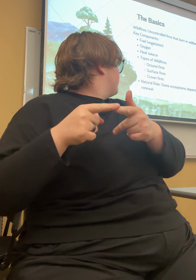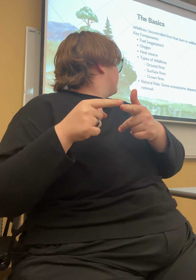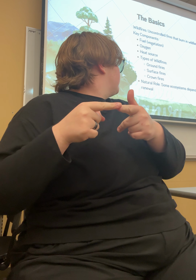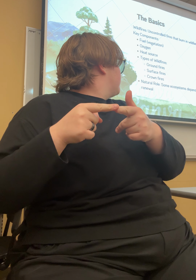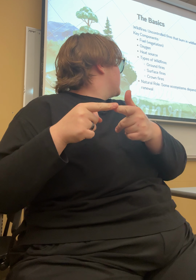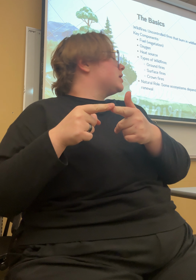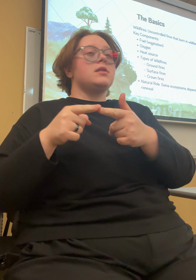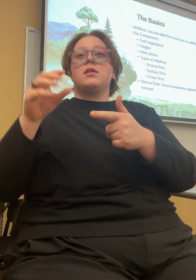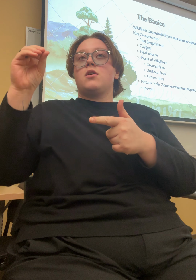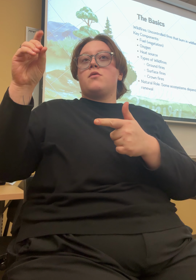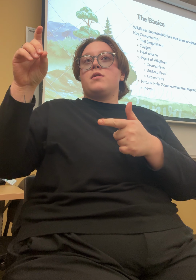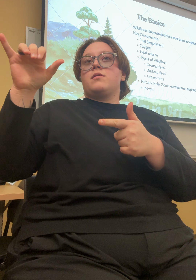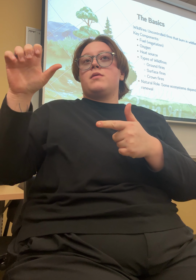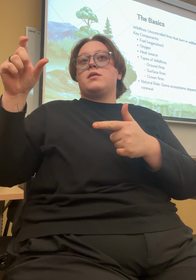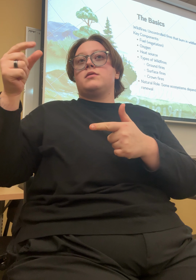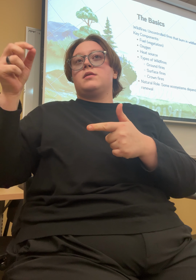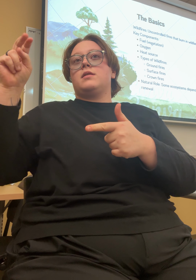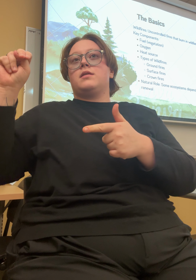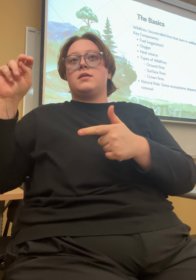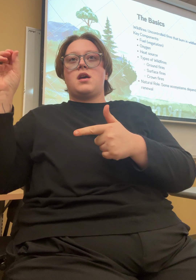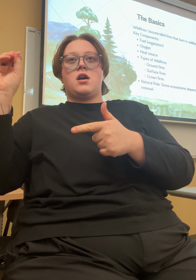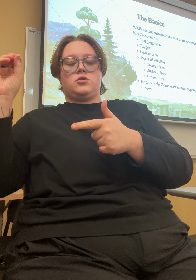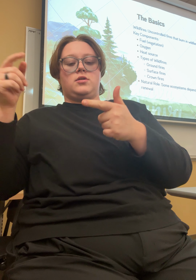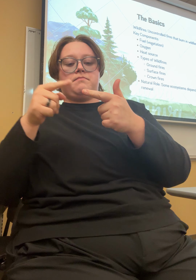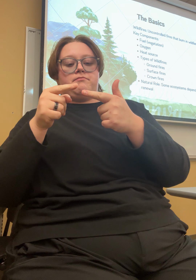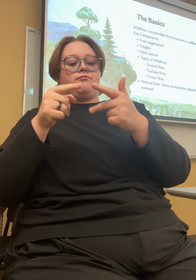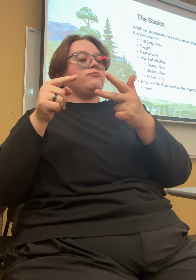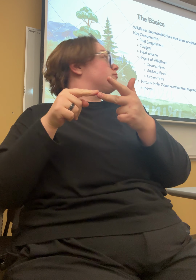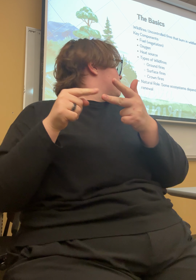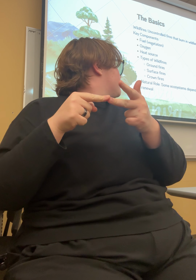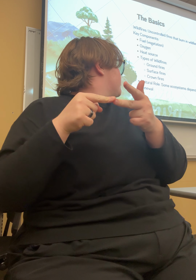which are ground fires, surface fires, crown fires.